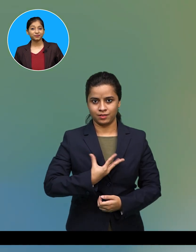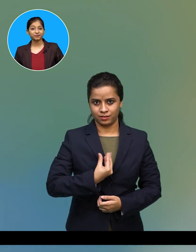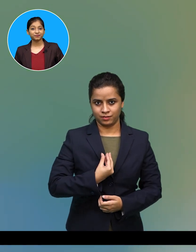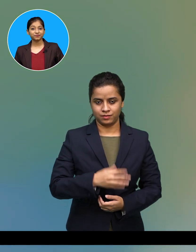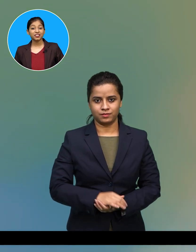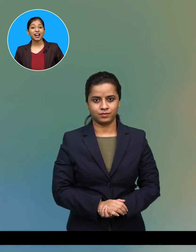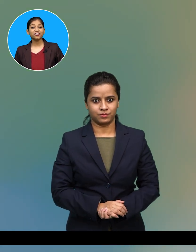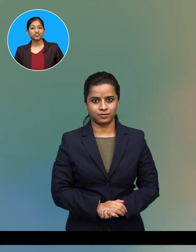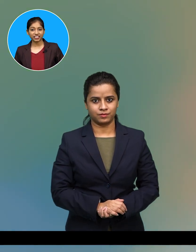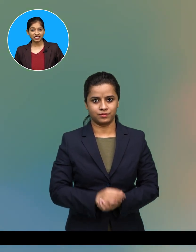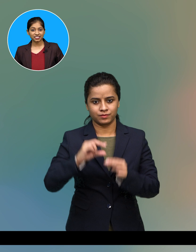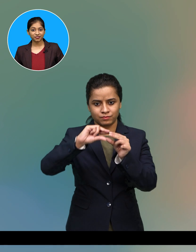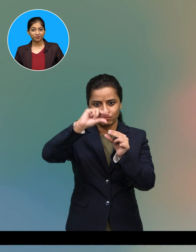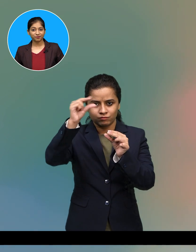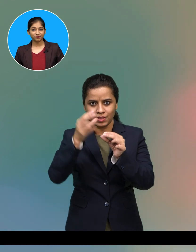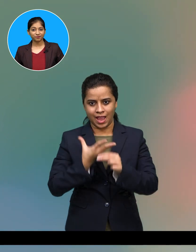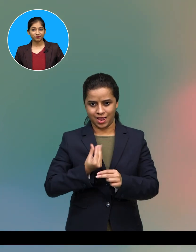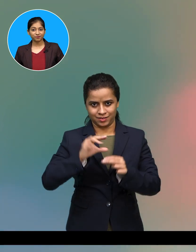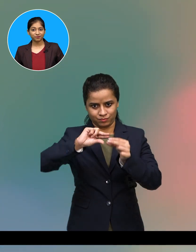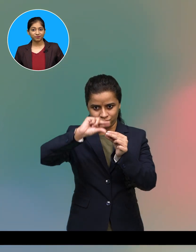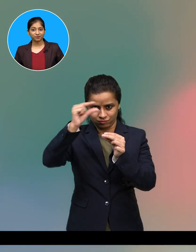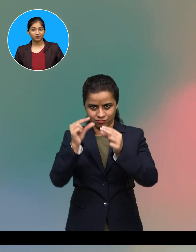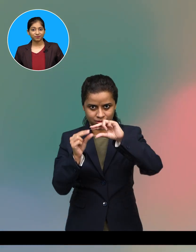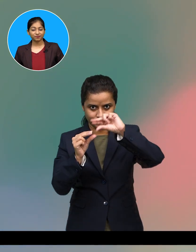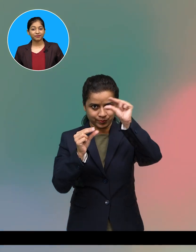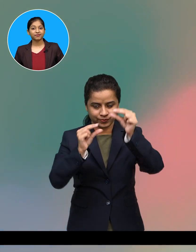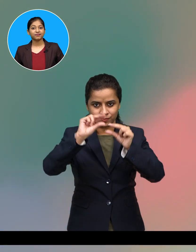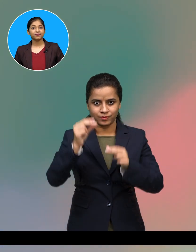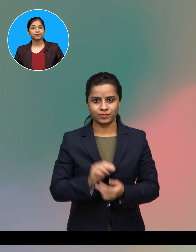heart, arteries,